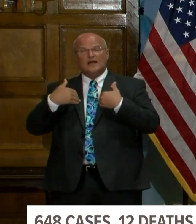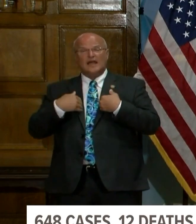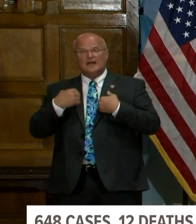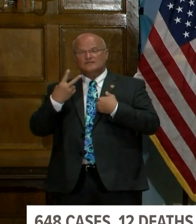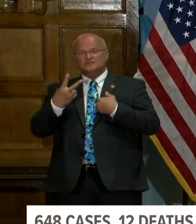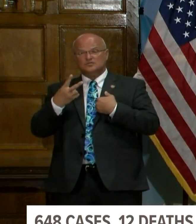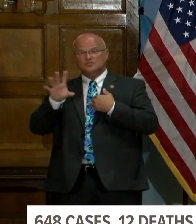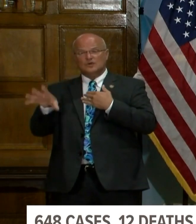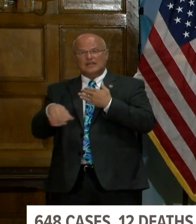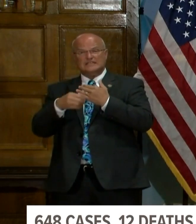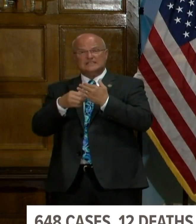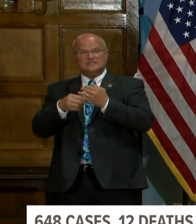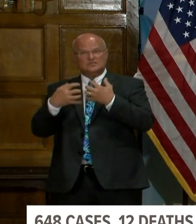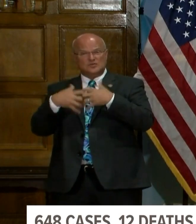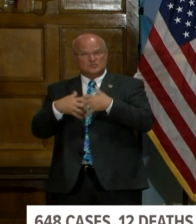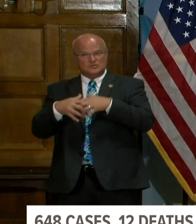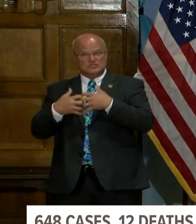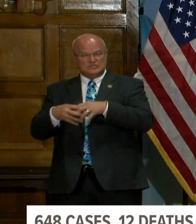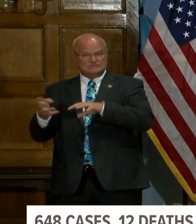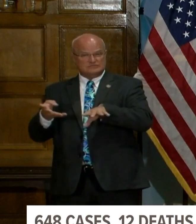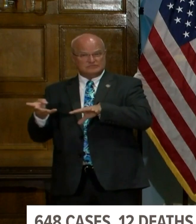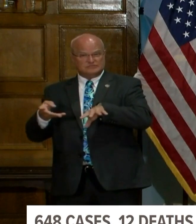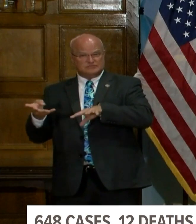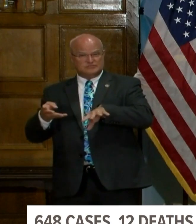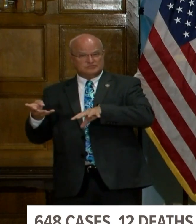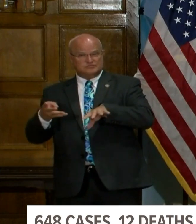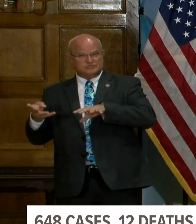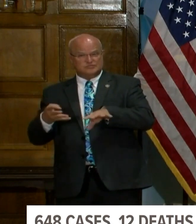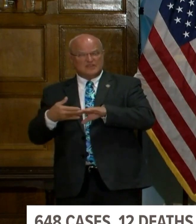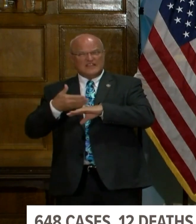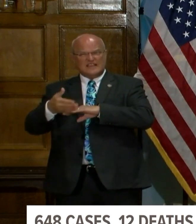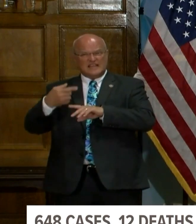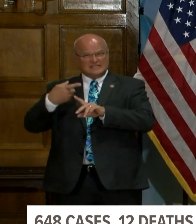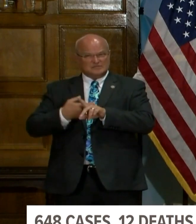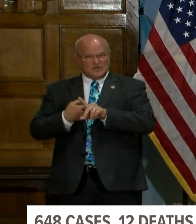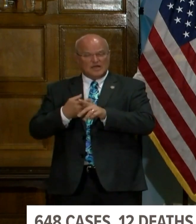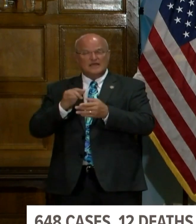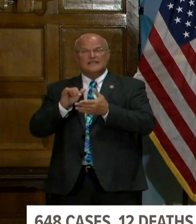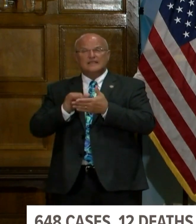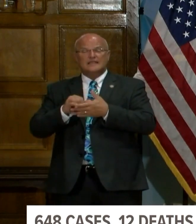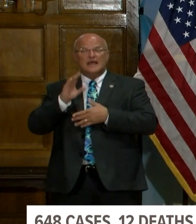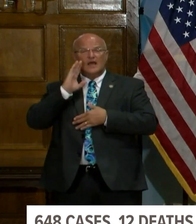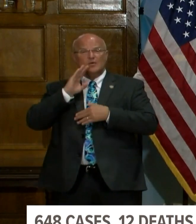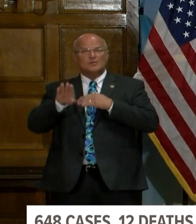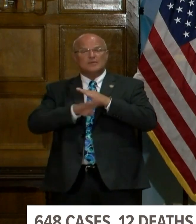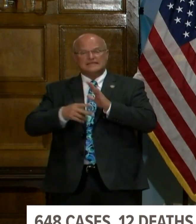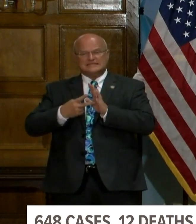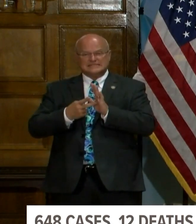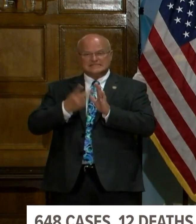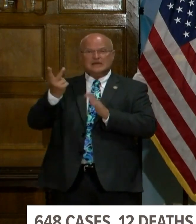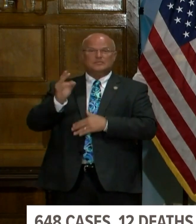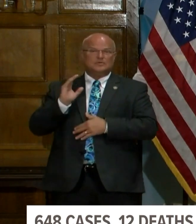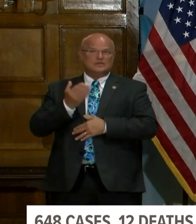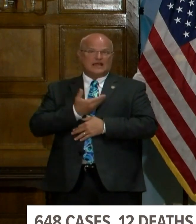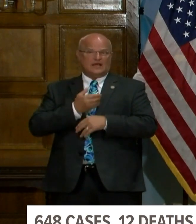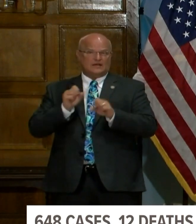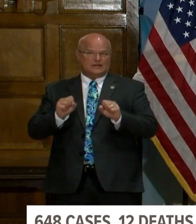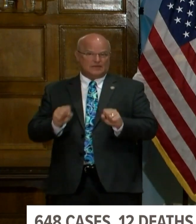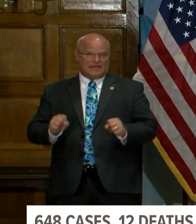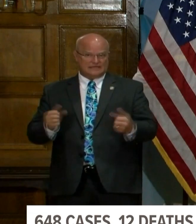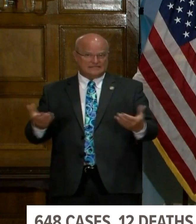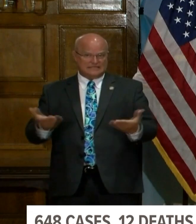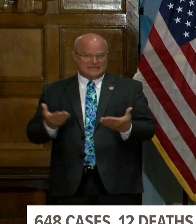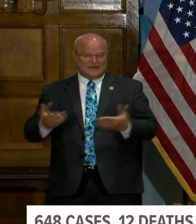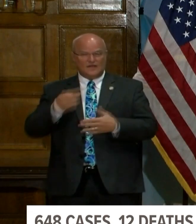2 additional high throughput instruments over the next month, which would basically double our capacity.